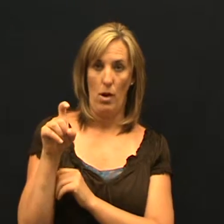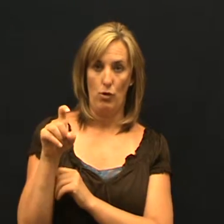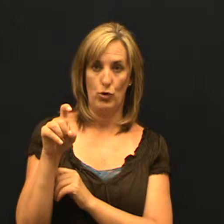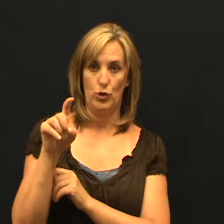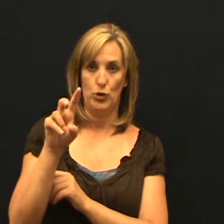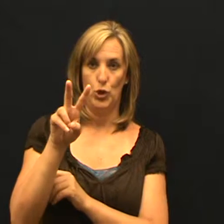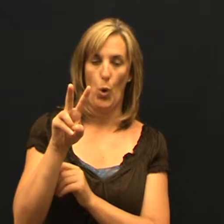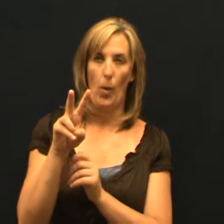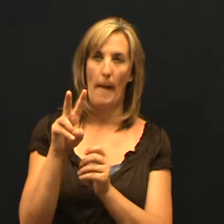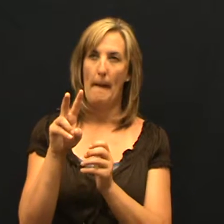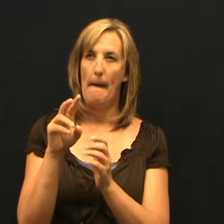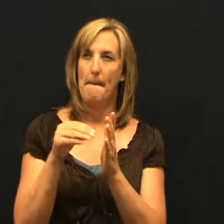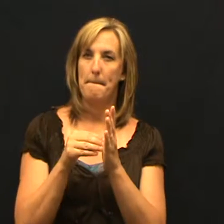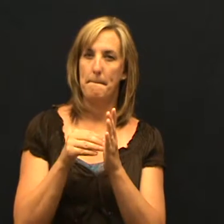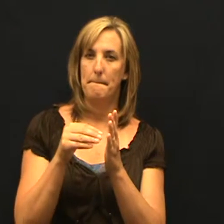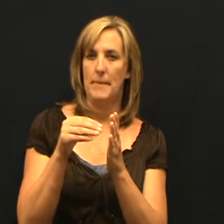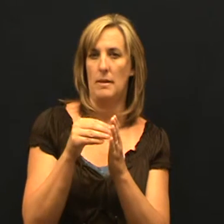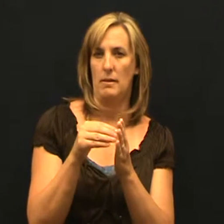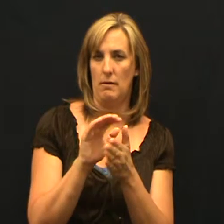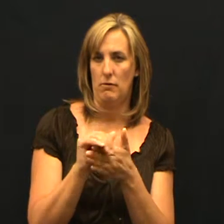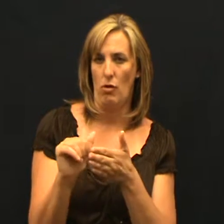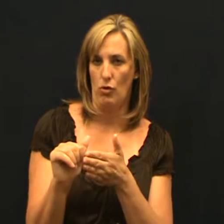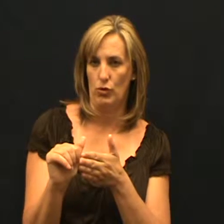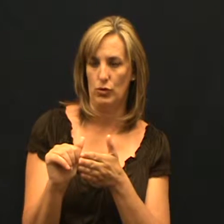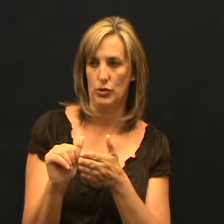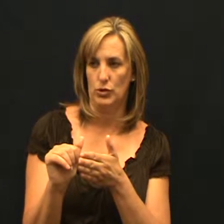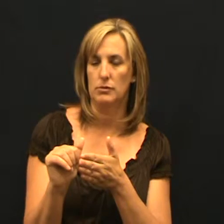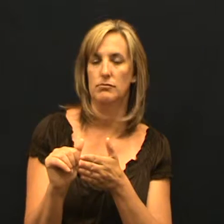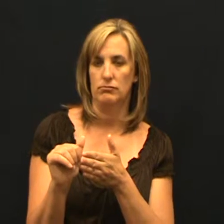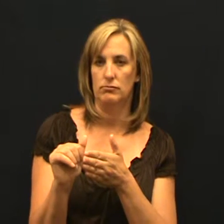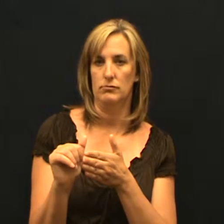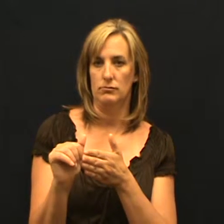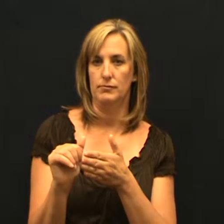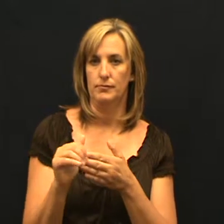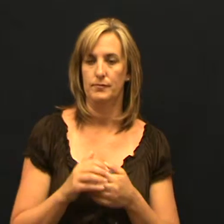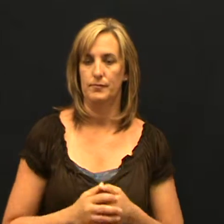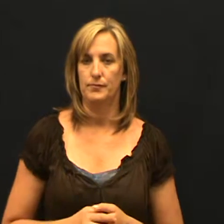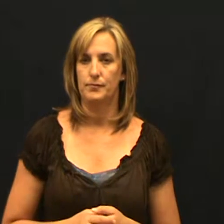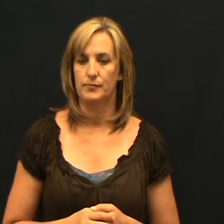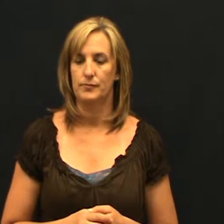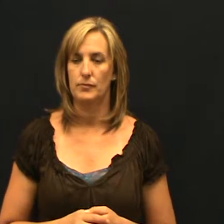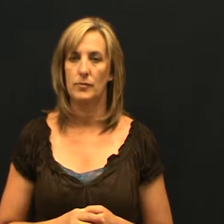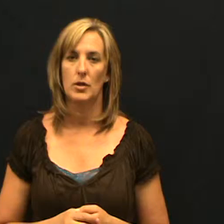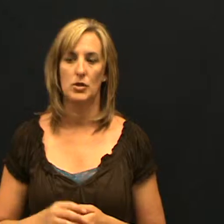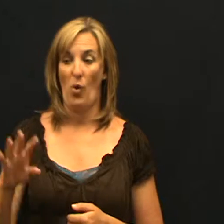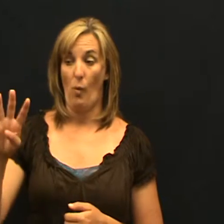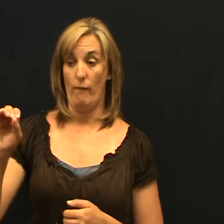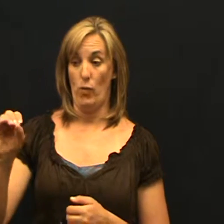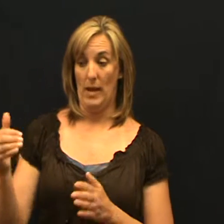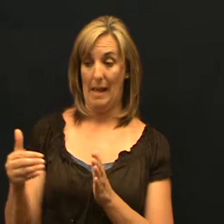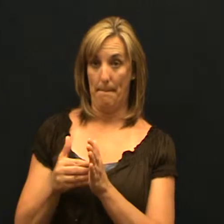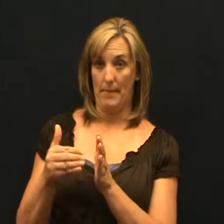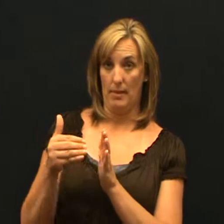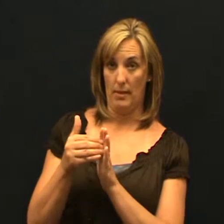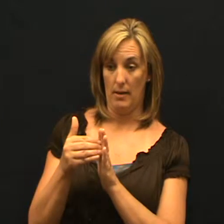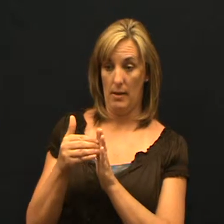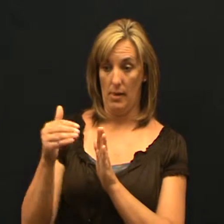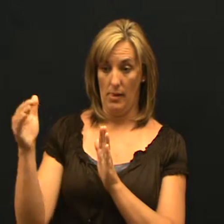billion dollars. And let's see, we're in millions here. So from 40 million to 102